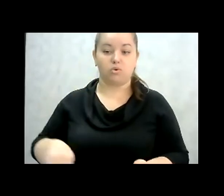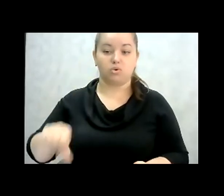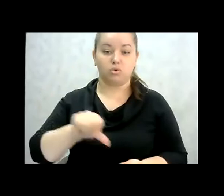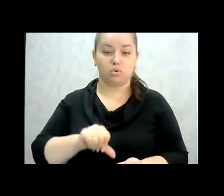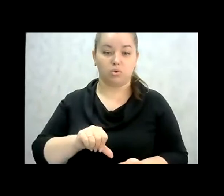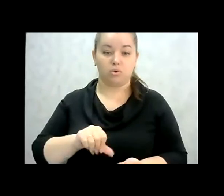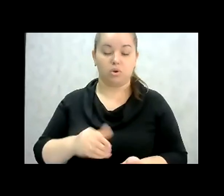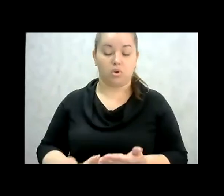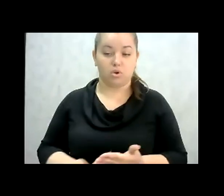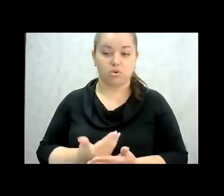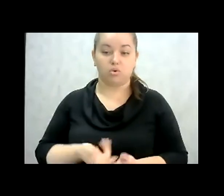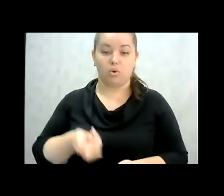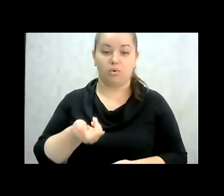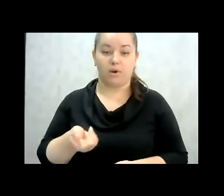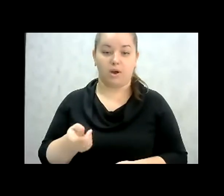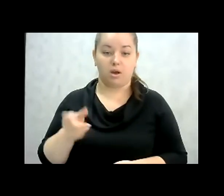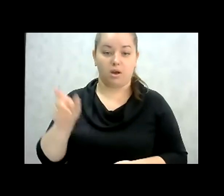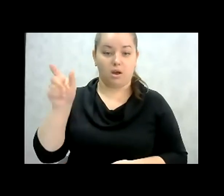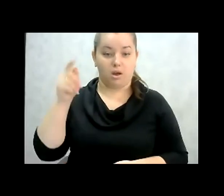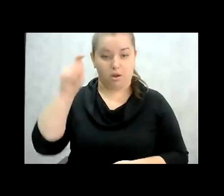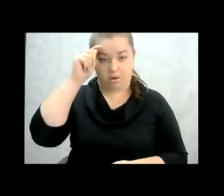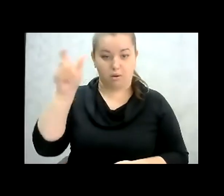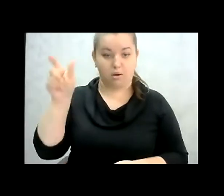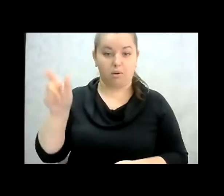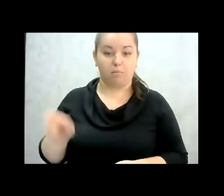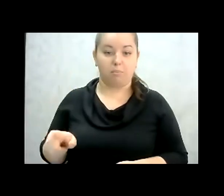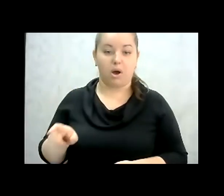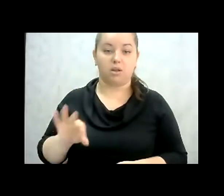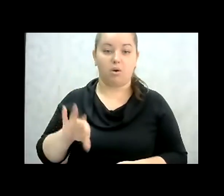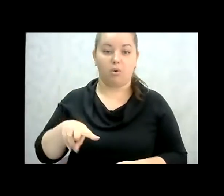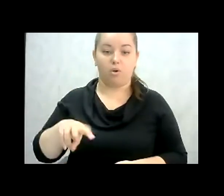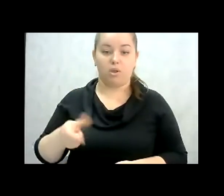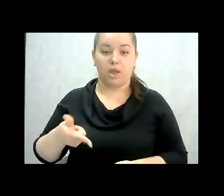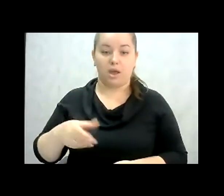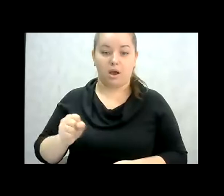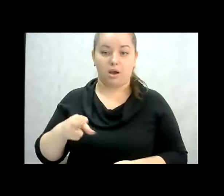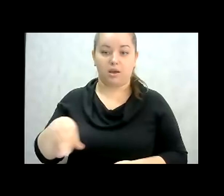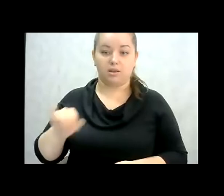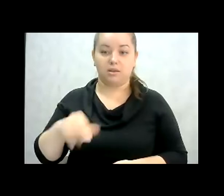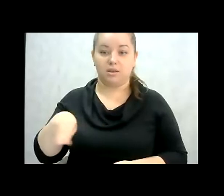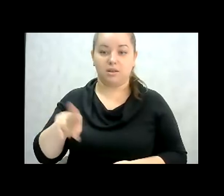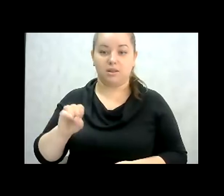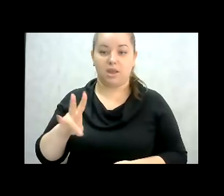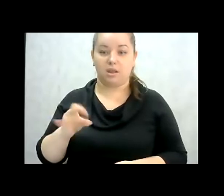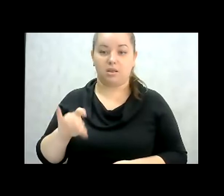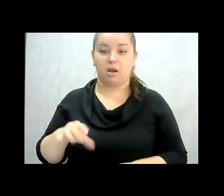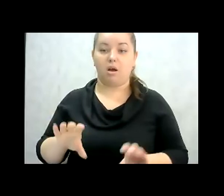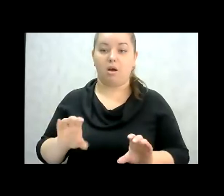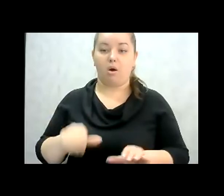have Mrs. Olena Zaharuiko from the deputy chairperson of the Rada Committee